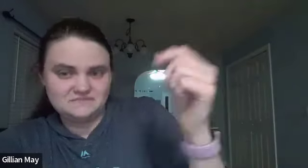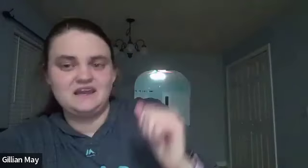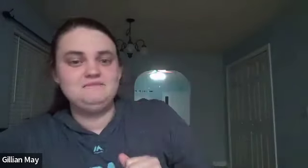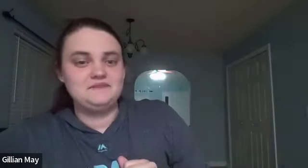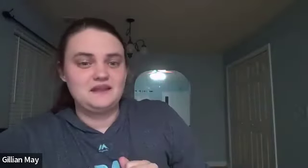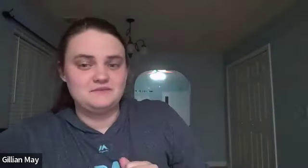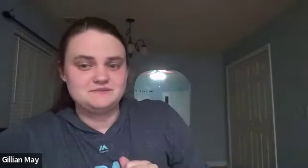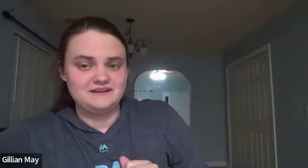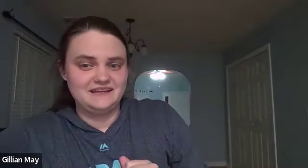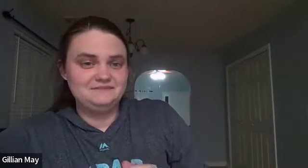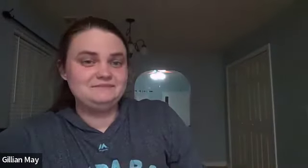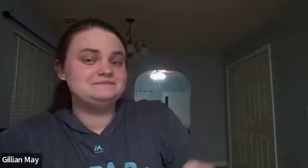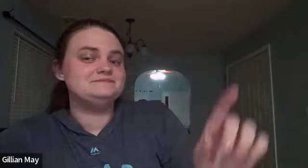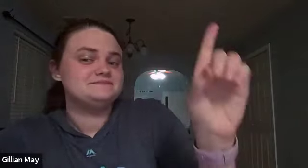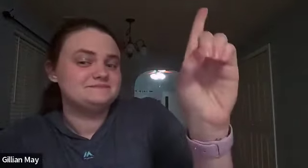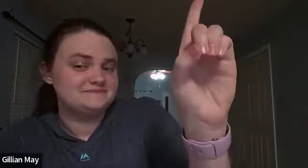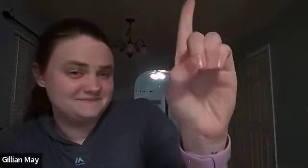Okay, I'm going to spell it again.